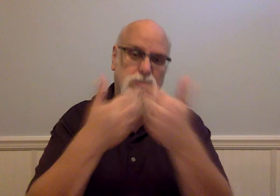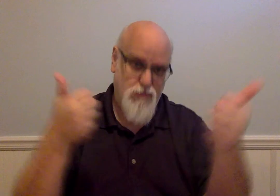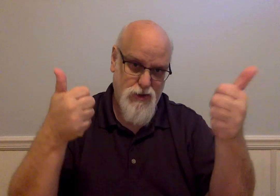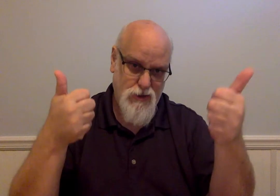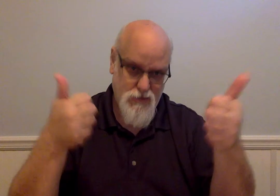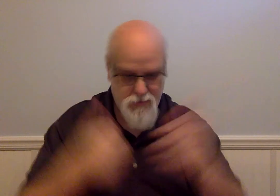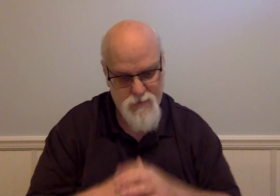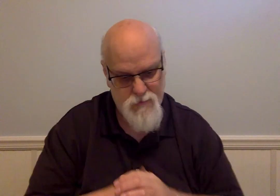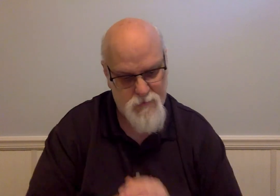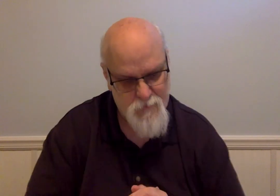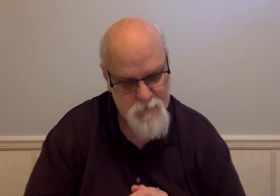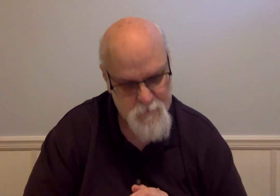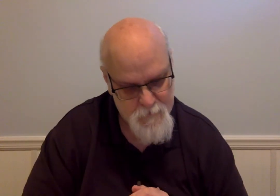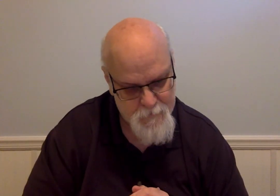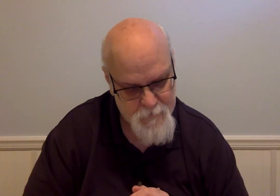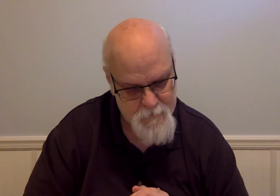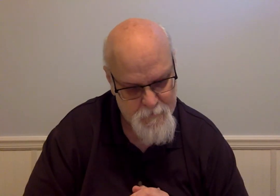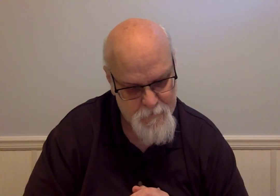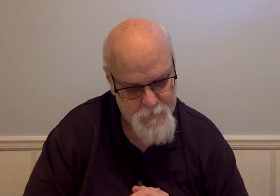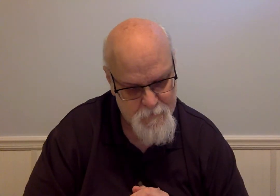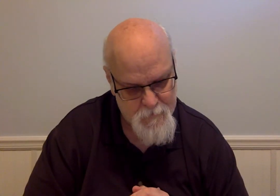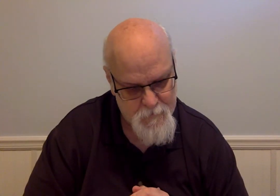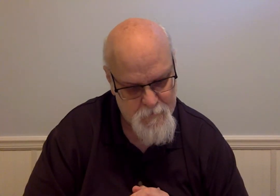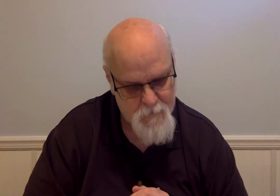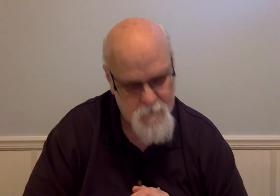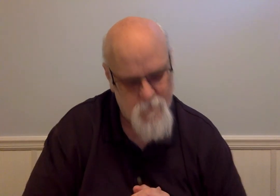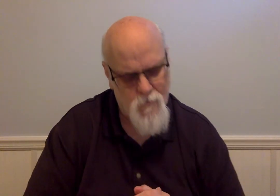showing the two people leaving each other.